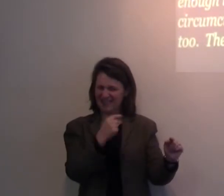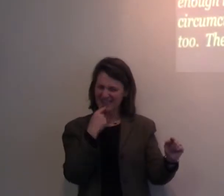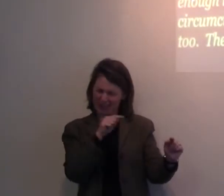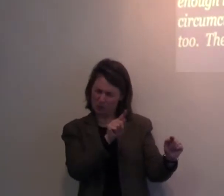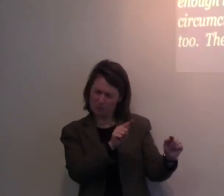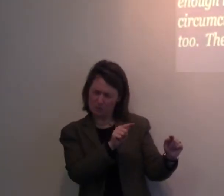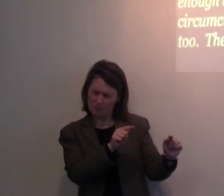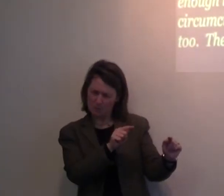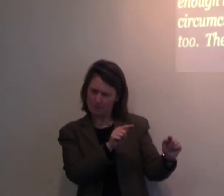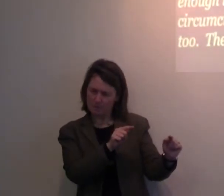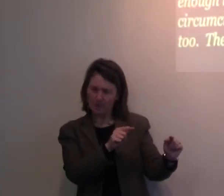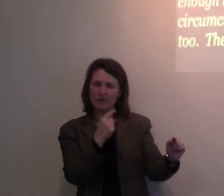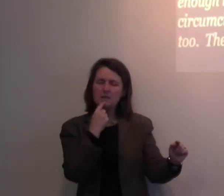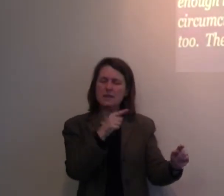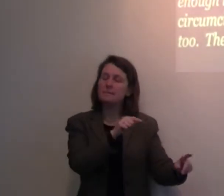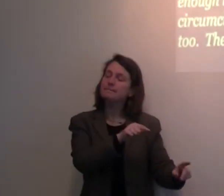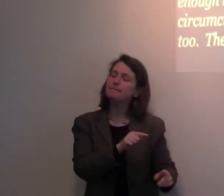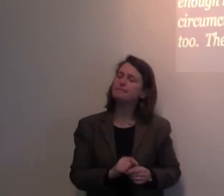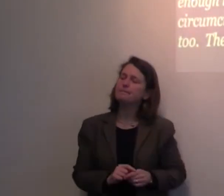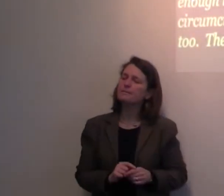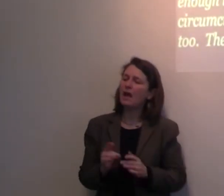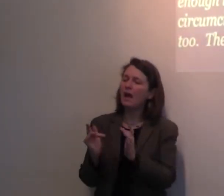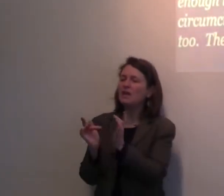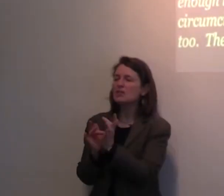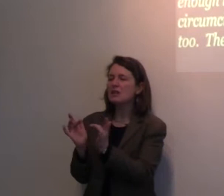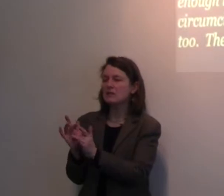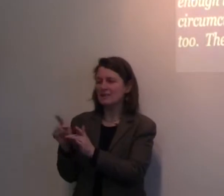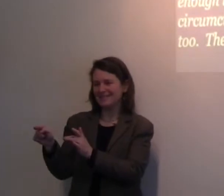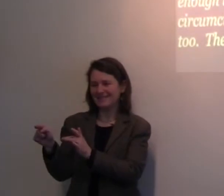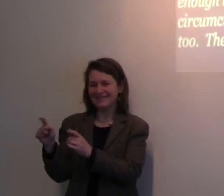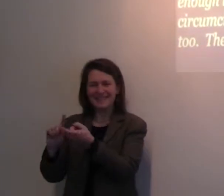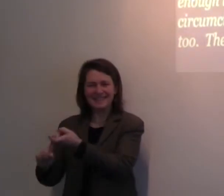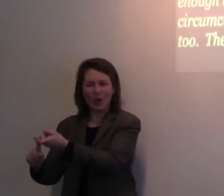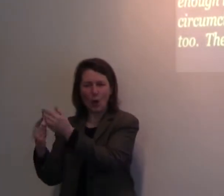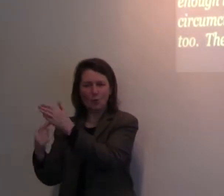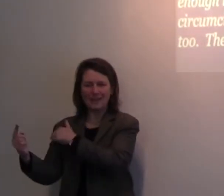They said, quote, Jesus is not enough to save you.